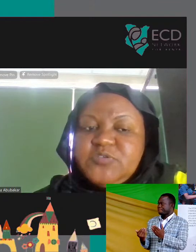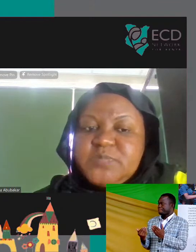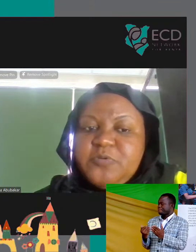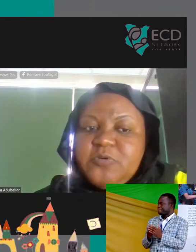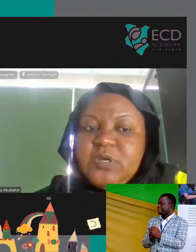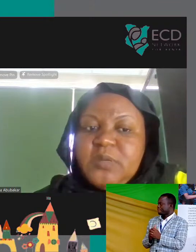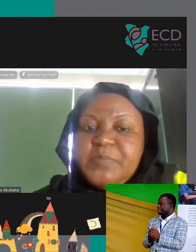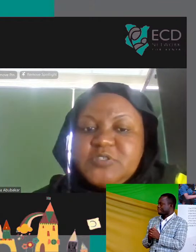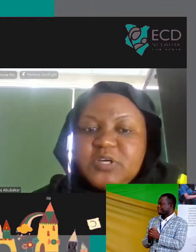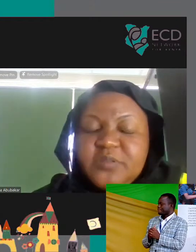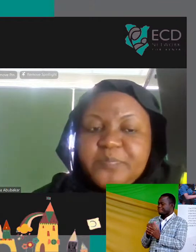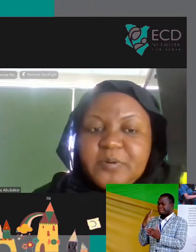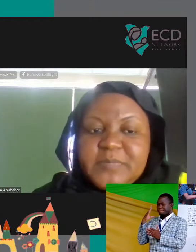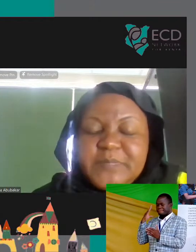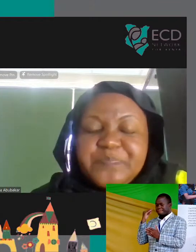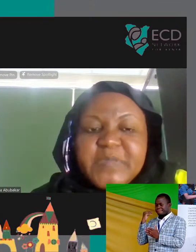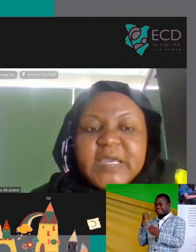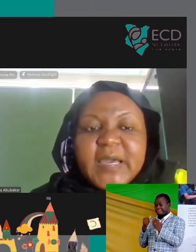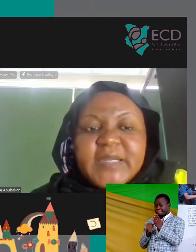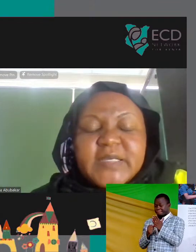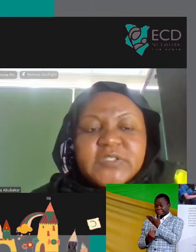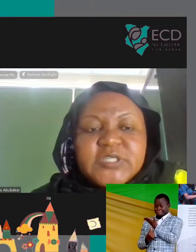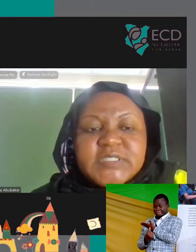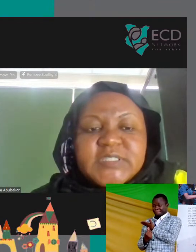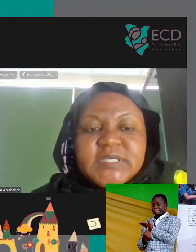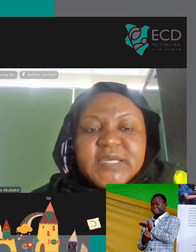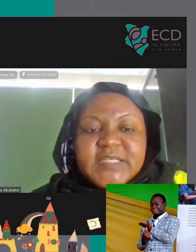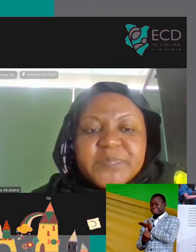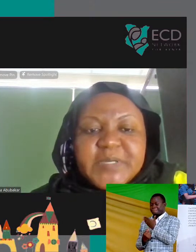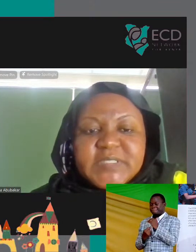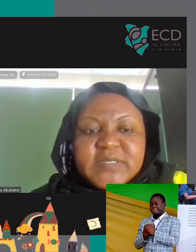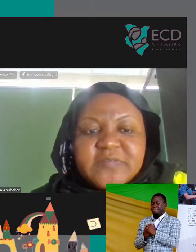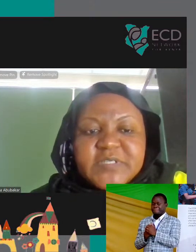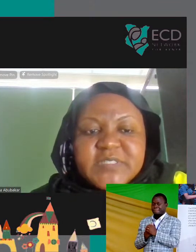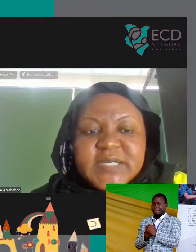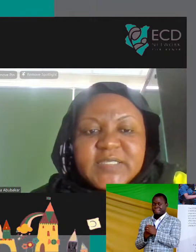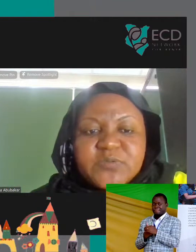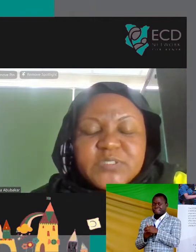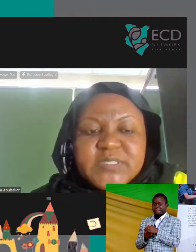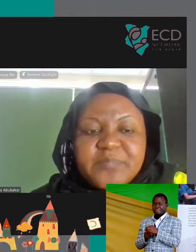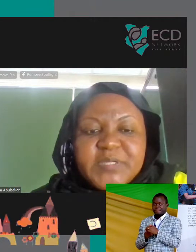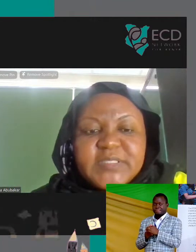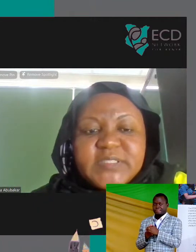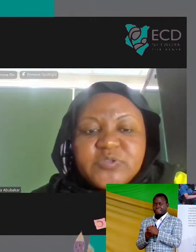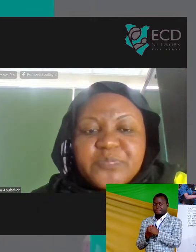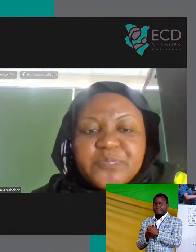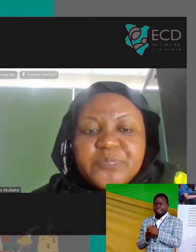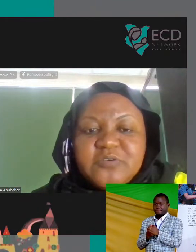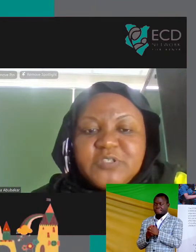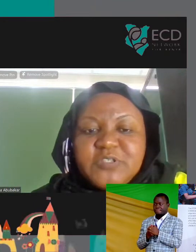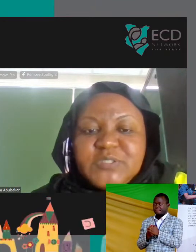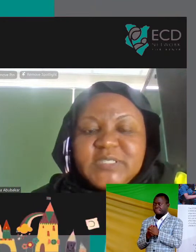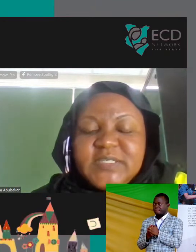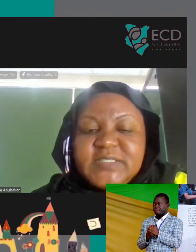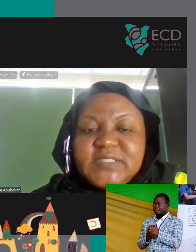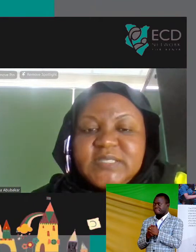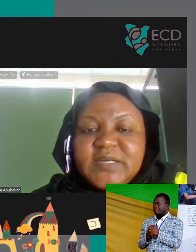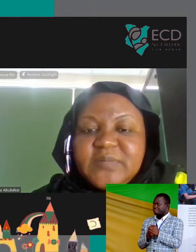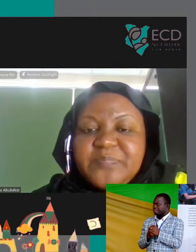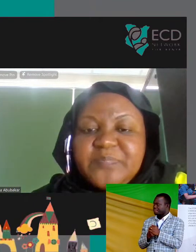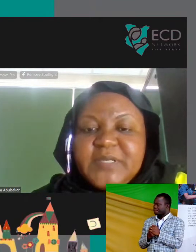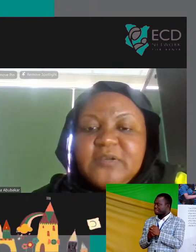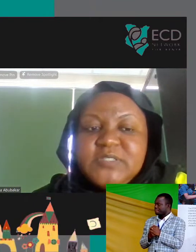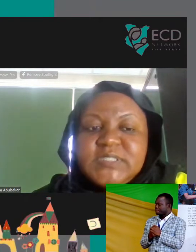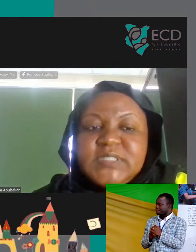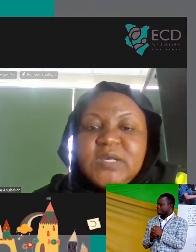to experience more mental health problems. An interesting and expected result was the ability to pay your utilities